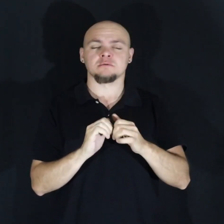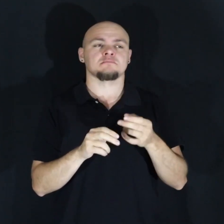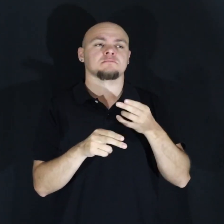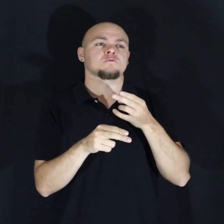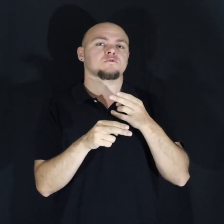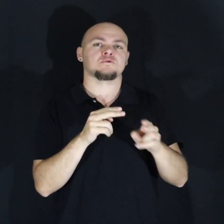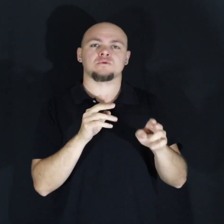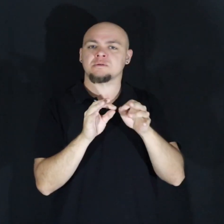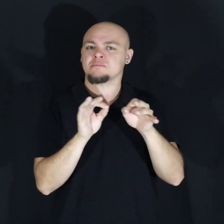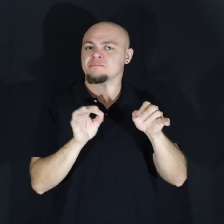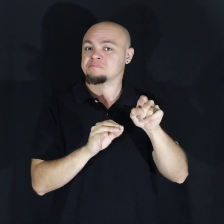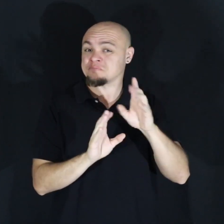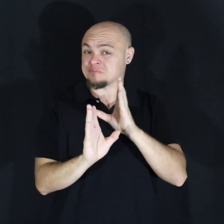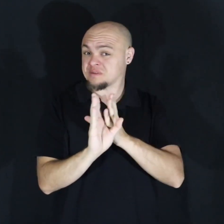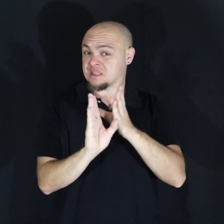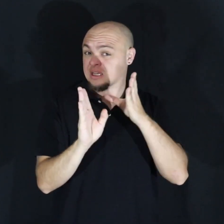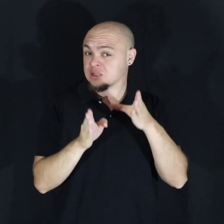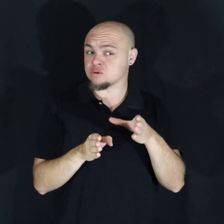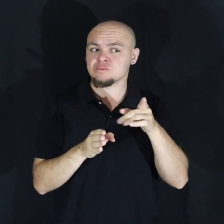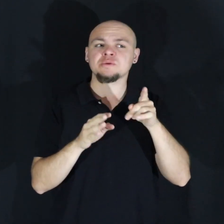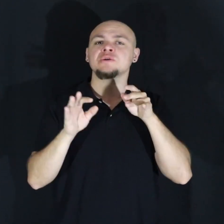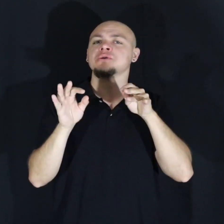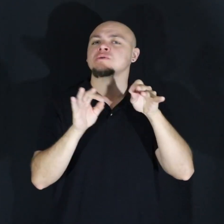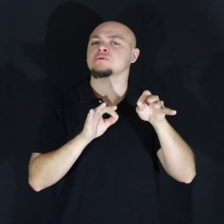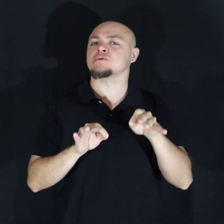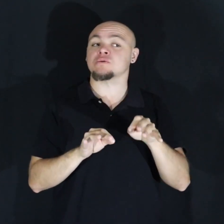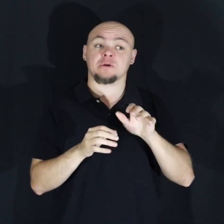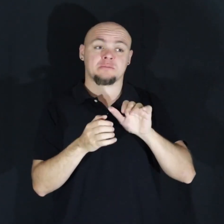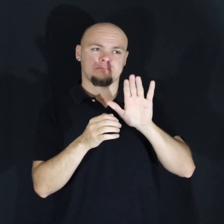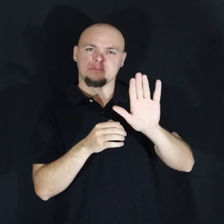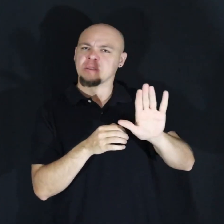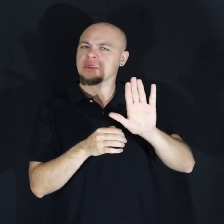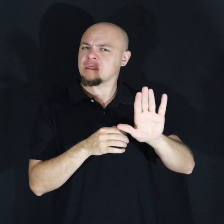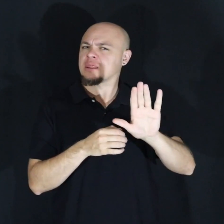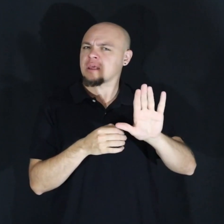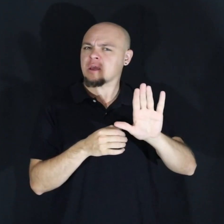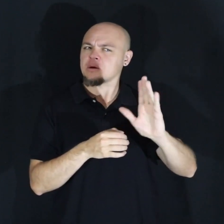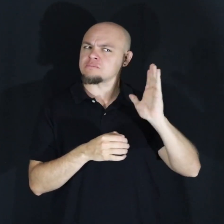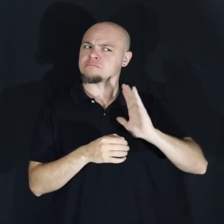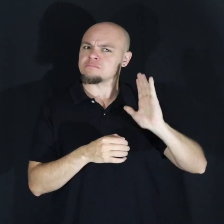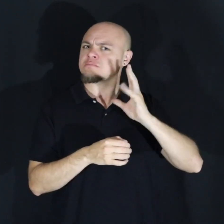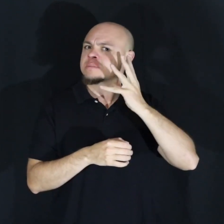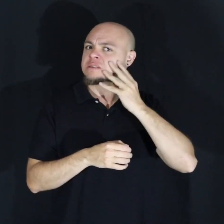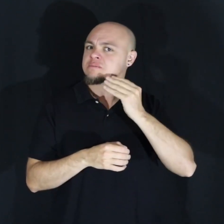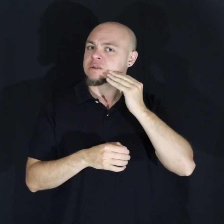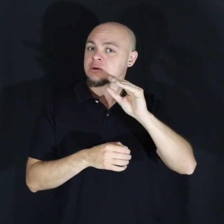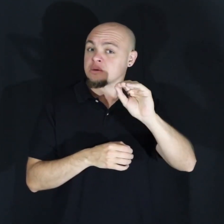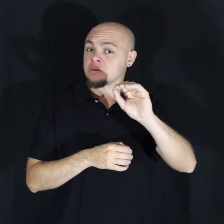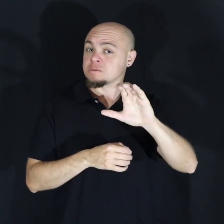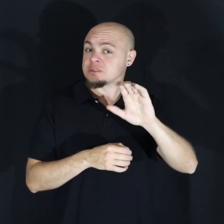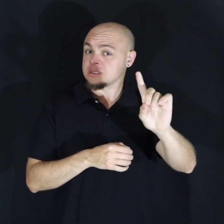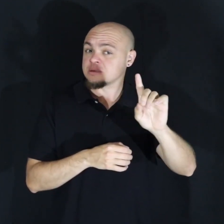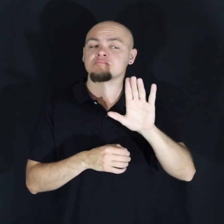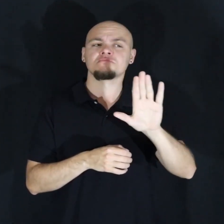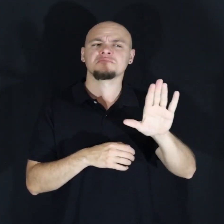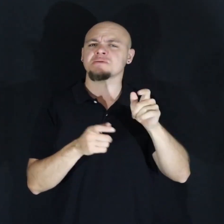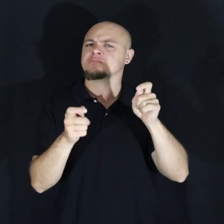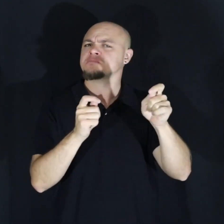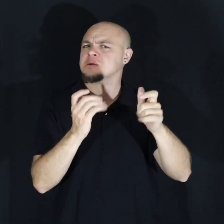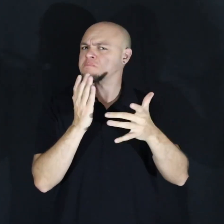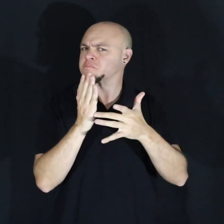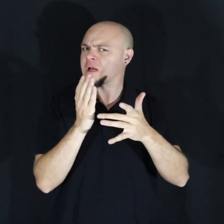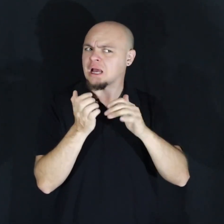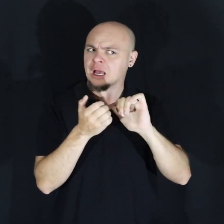statement where the psychologist actually described how they had once lived with OCD, had learned how to manage it, and now